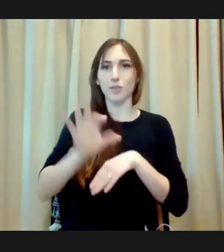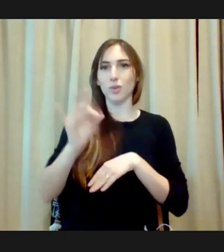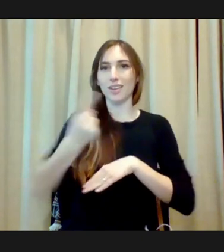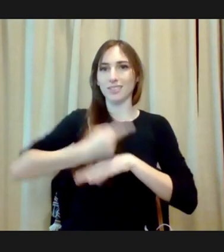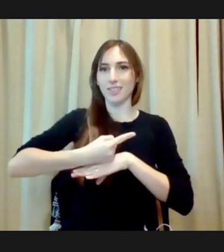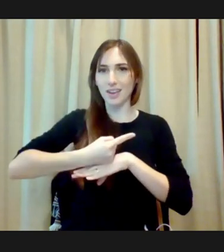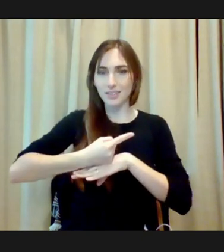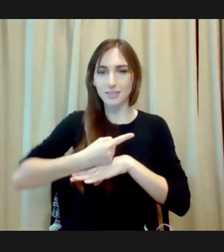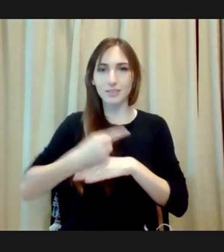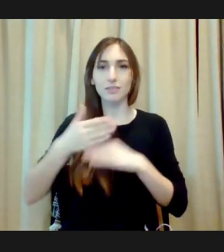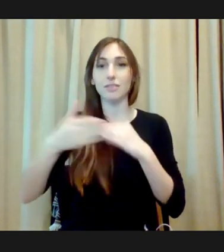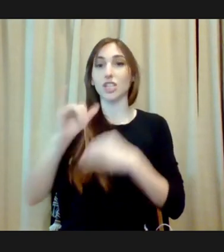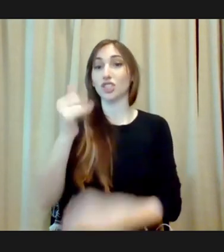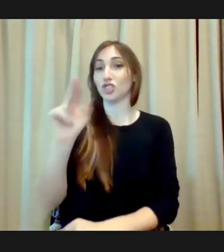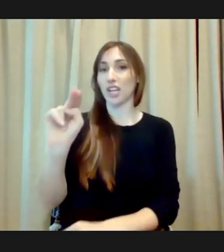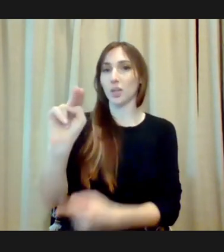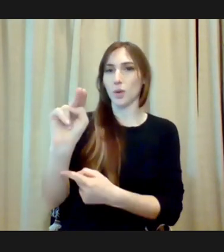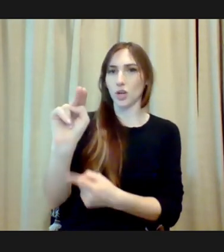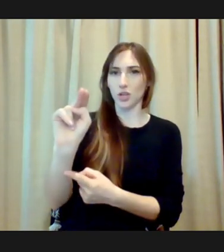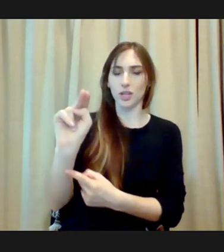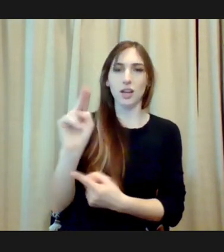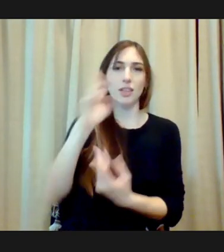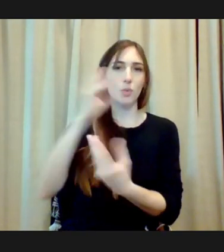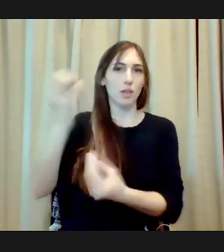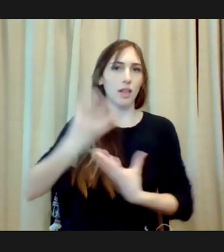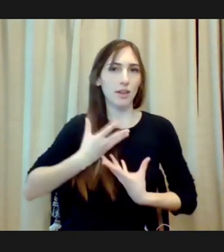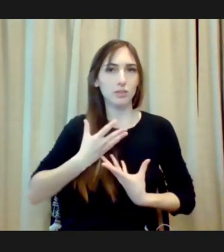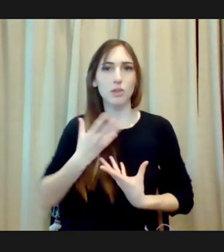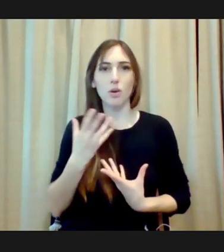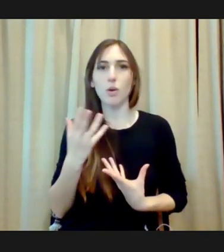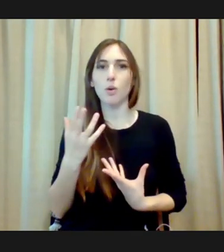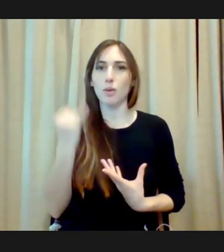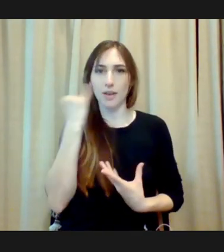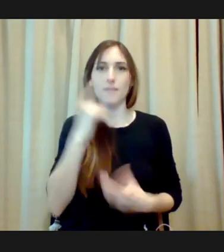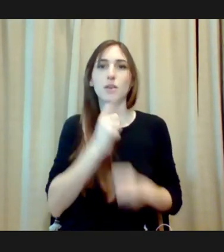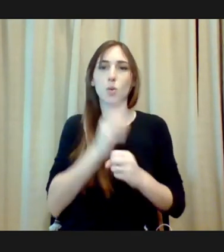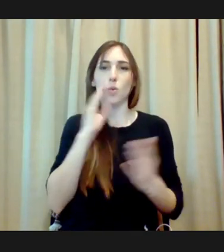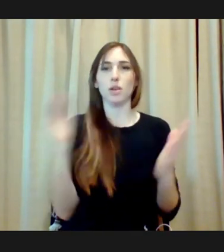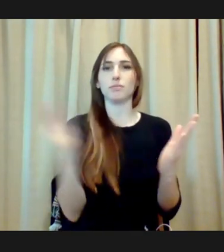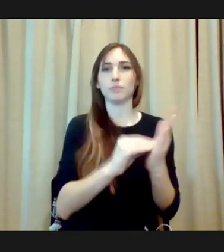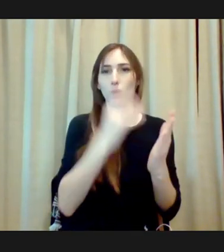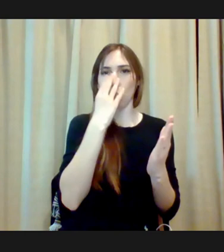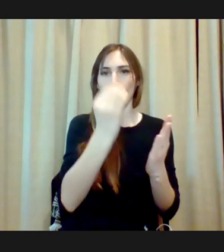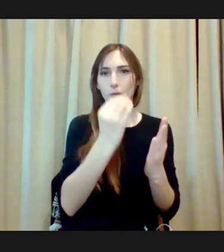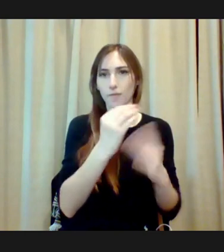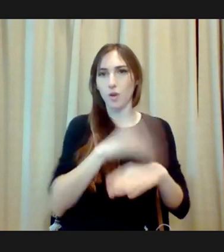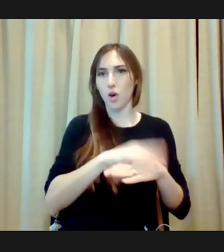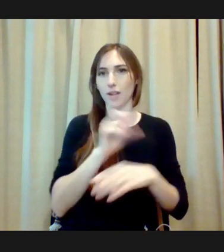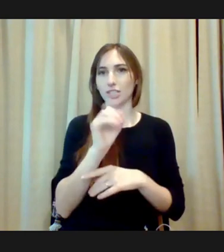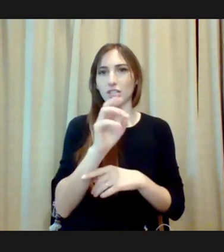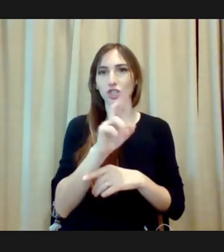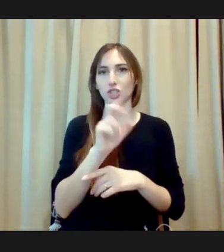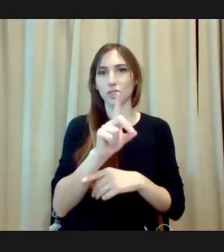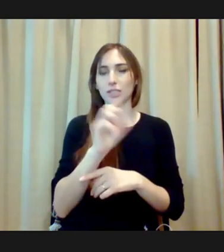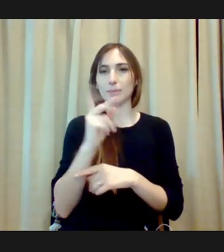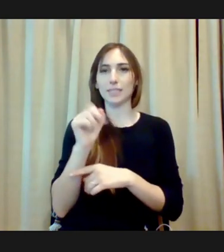January as to whether or not they will list the wolf under the Endangered Species Act.